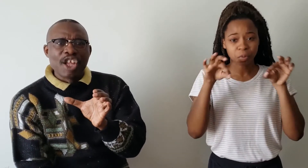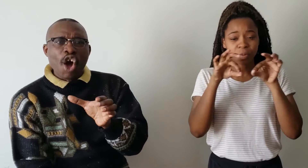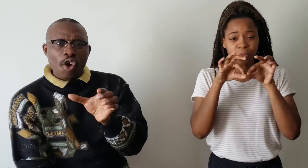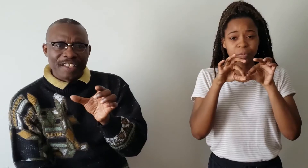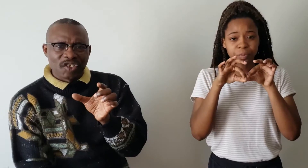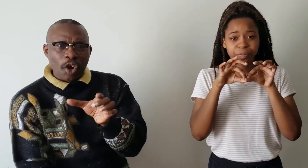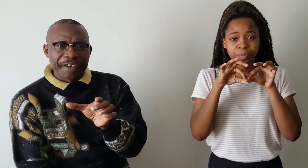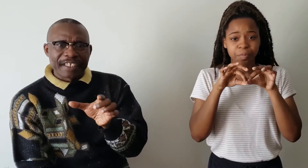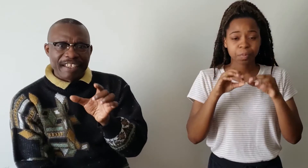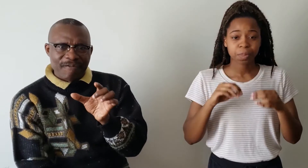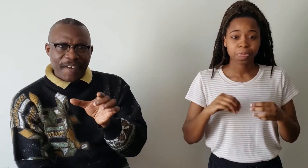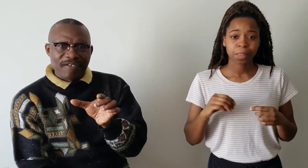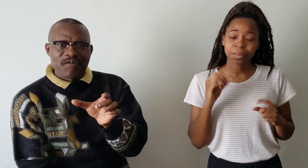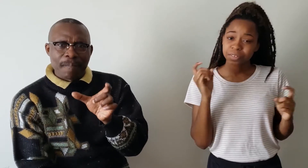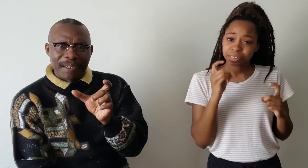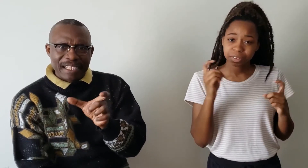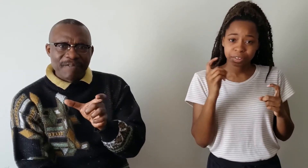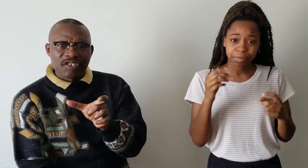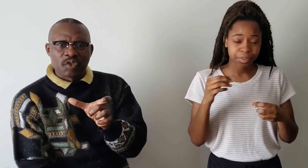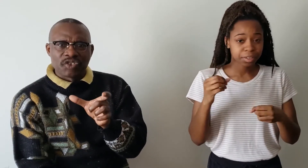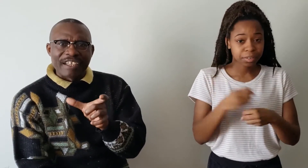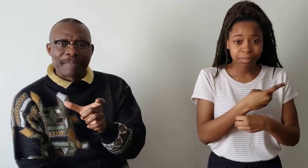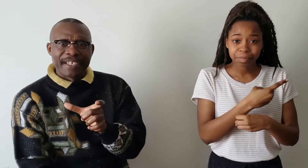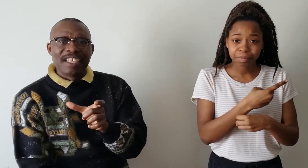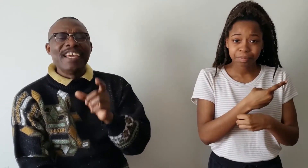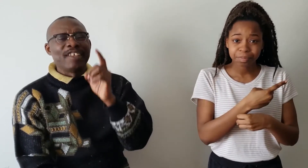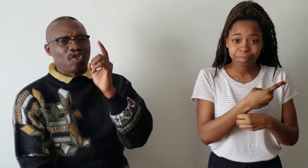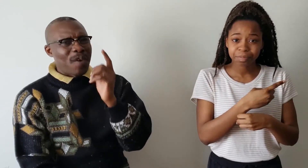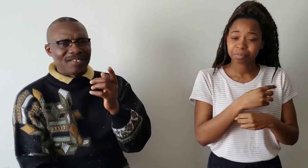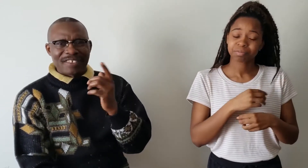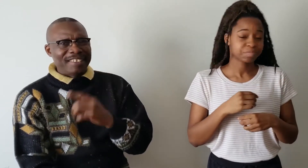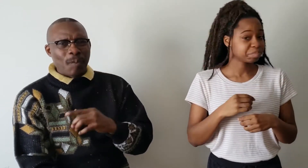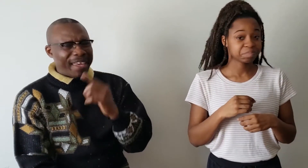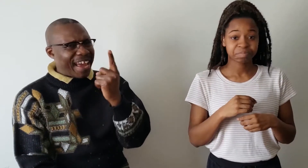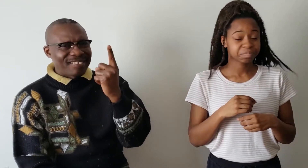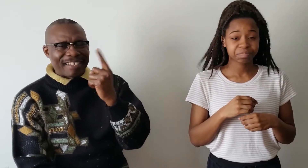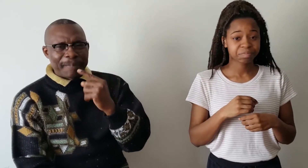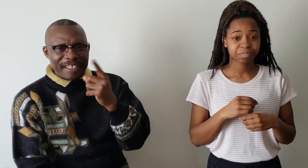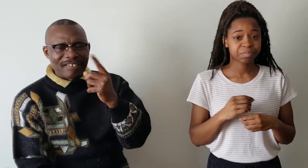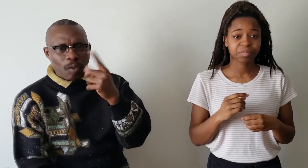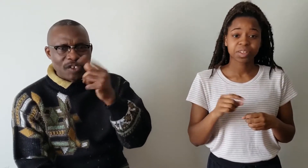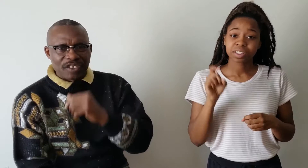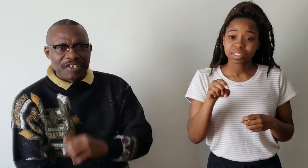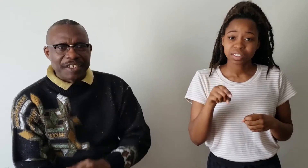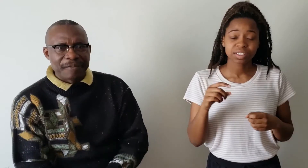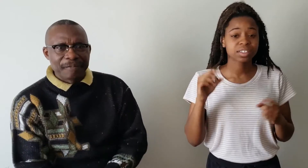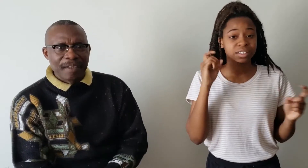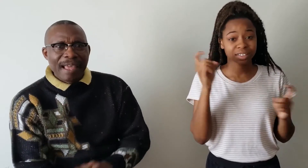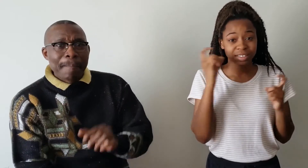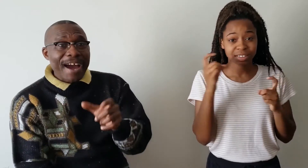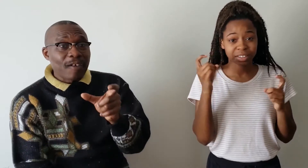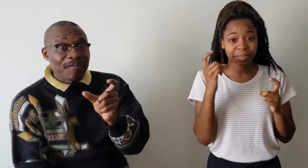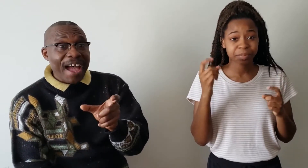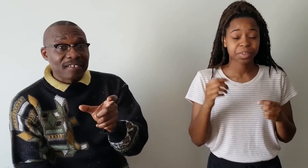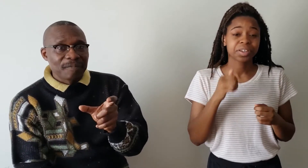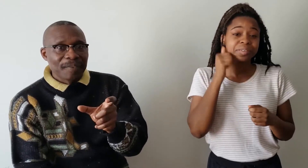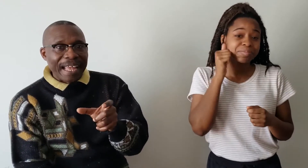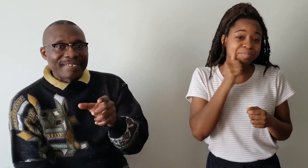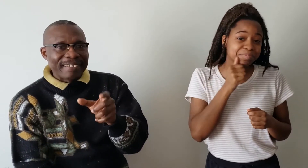or historical event for believers who celebrate it once a year. We can't celebrate Easter once a year. Matter of fact, it's an